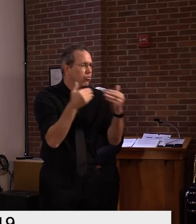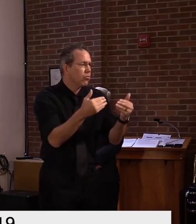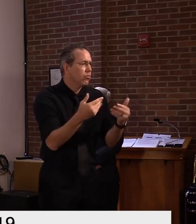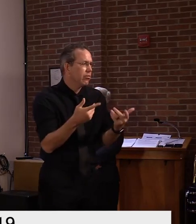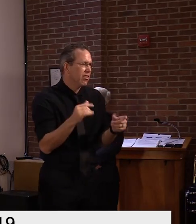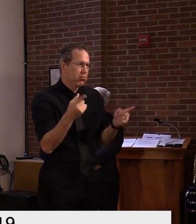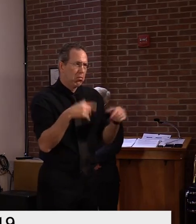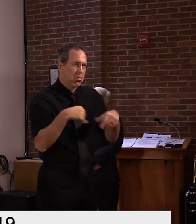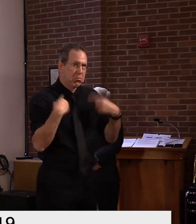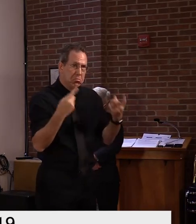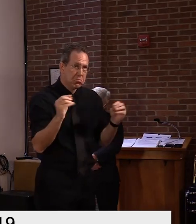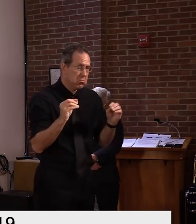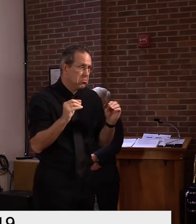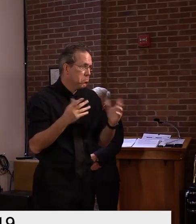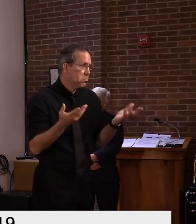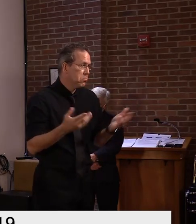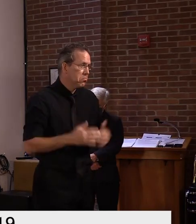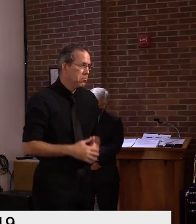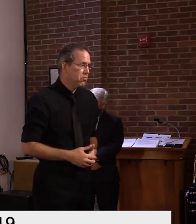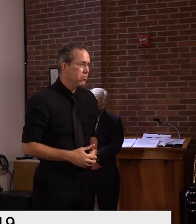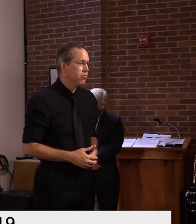As am I unaware of that.